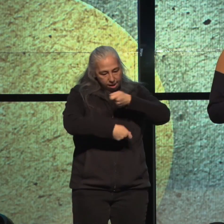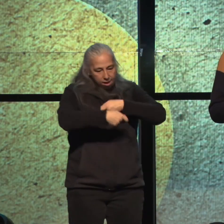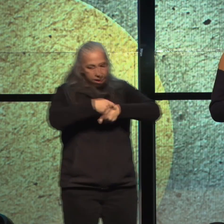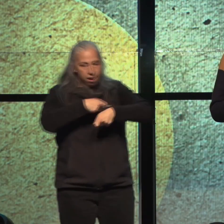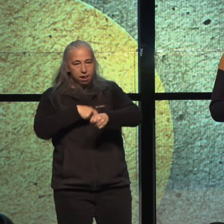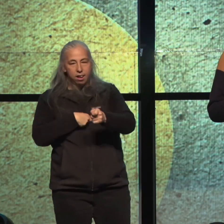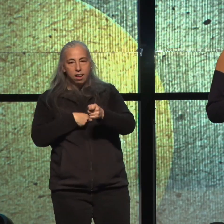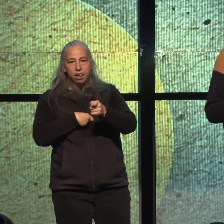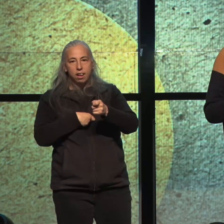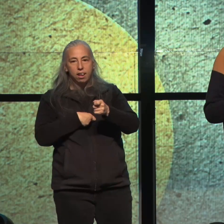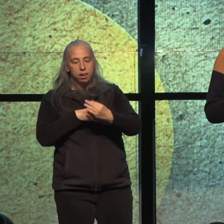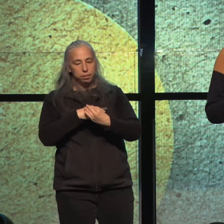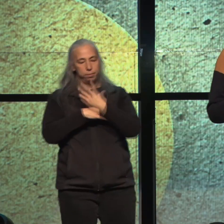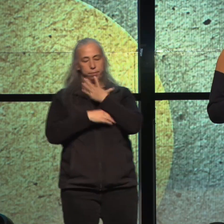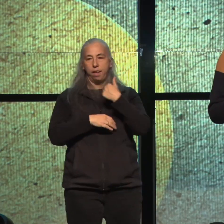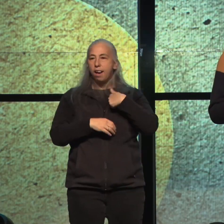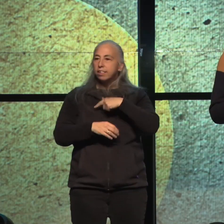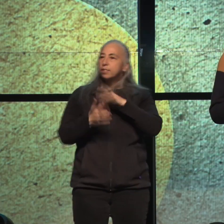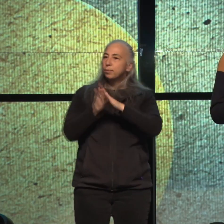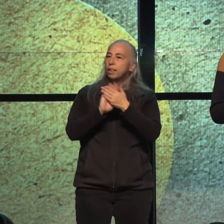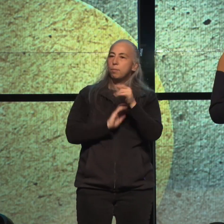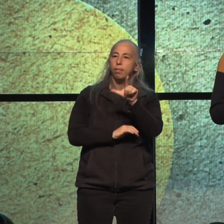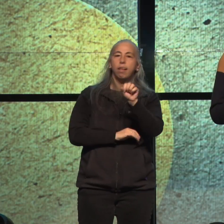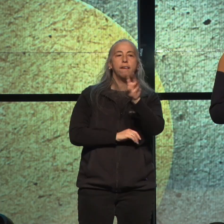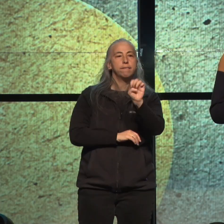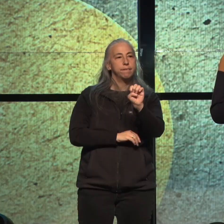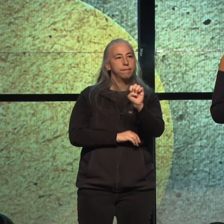flesh. That's inclusion.